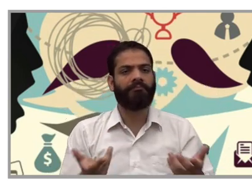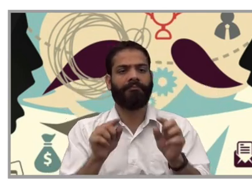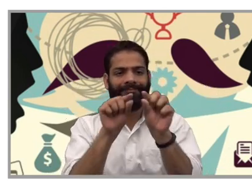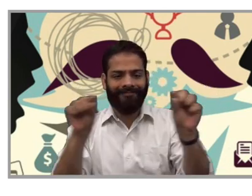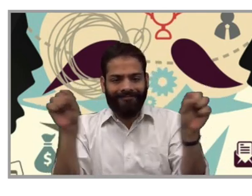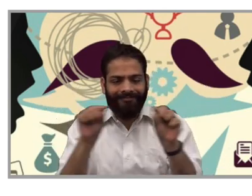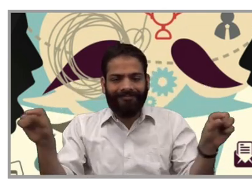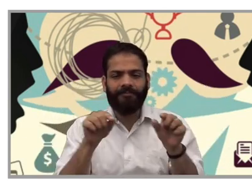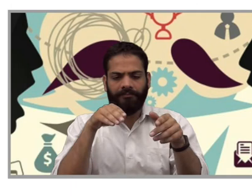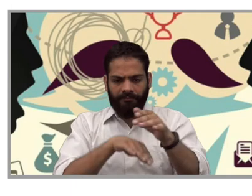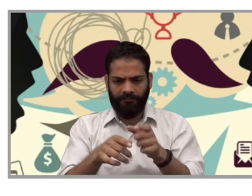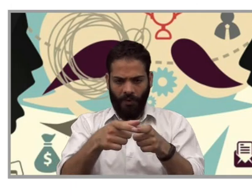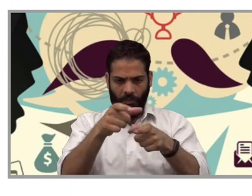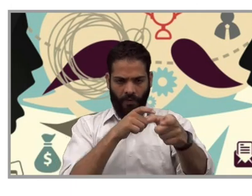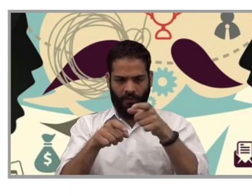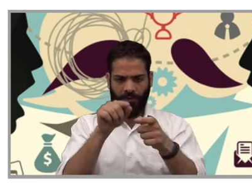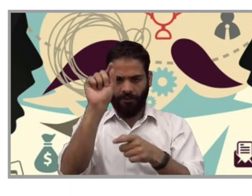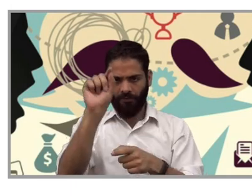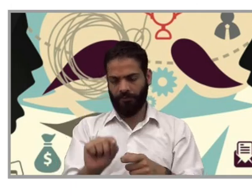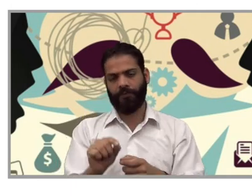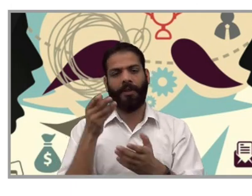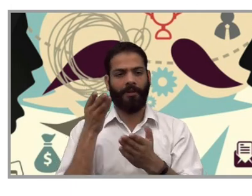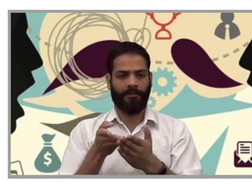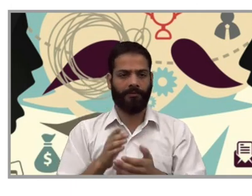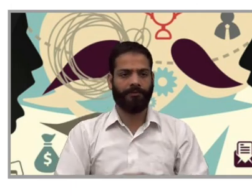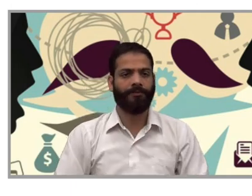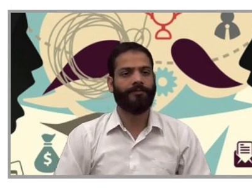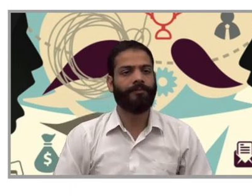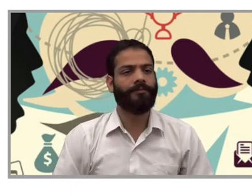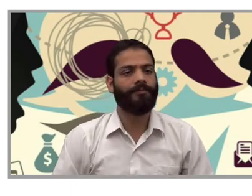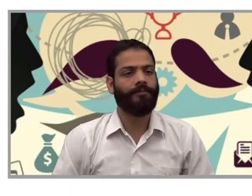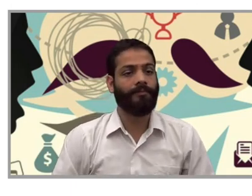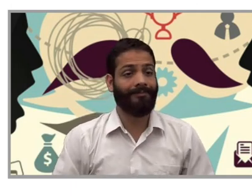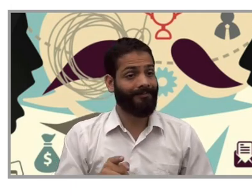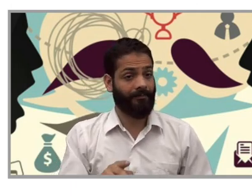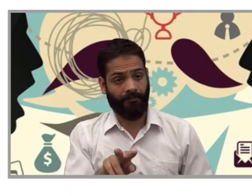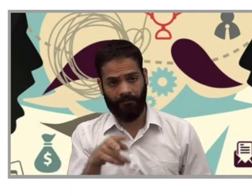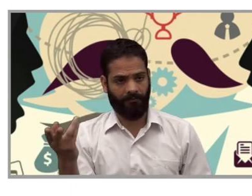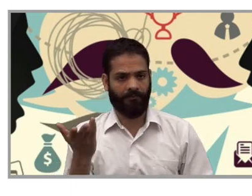On the other hand, some adjectives like clean is derived from the verb clean.